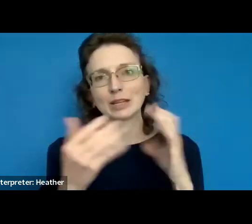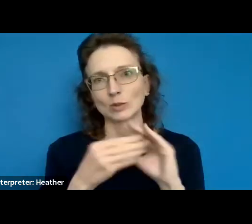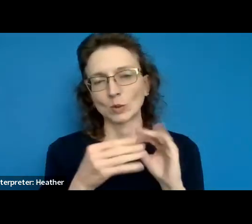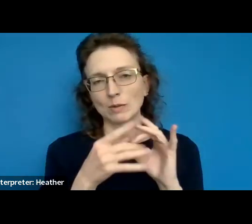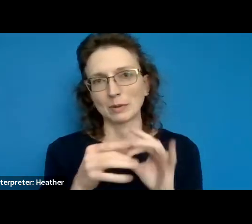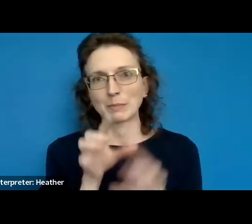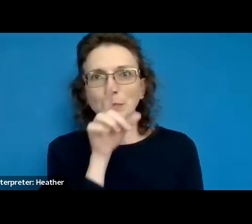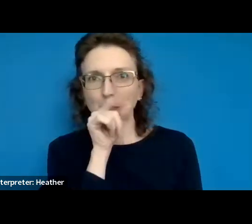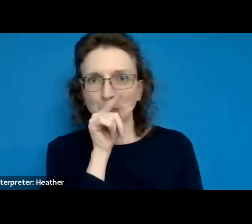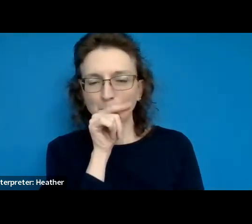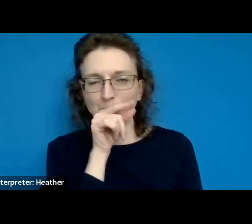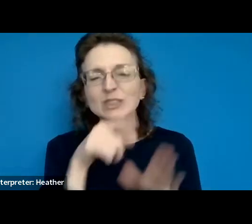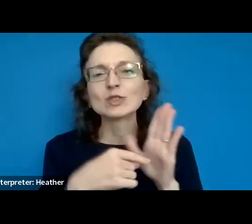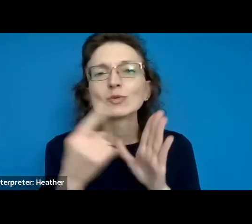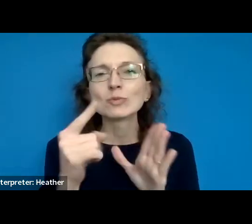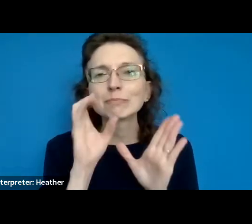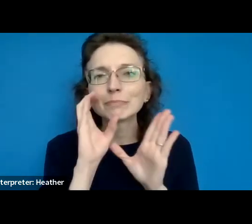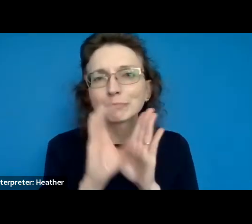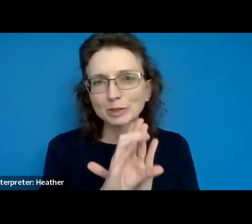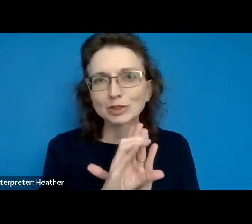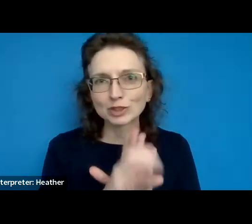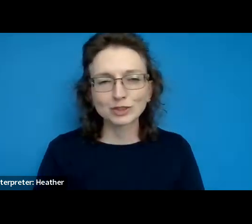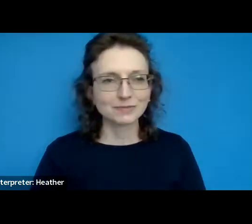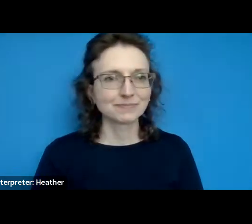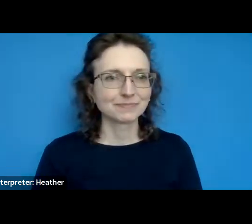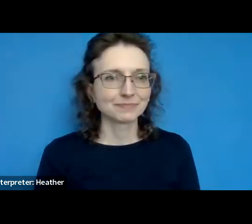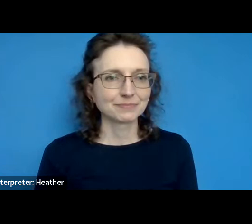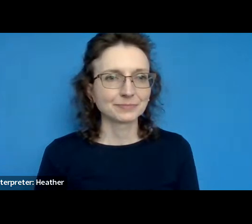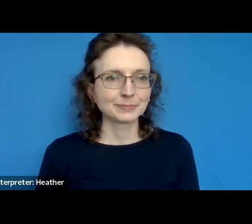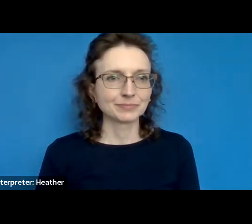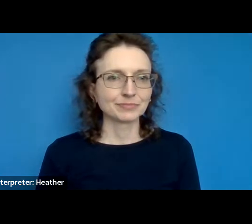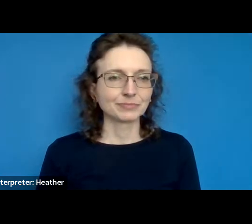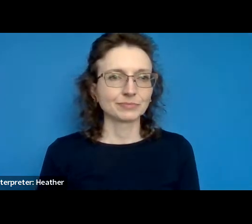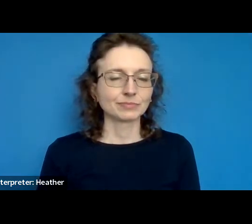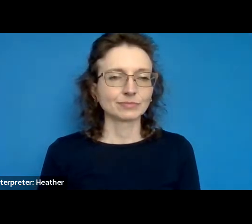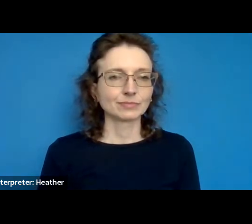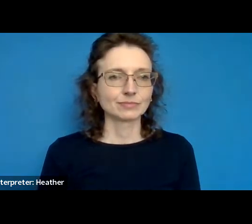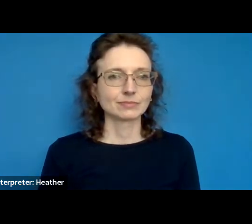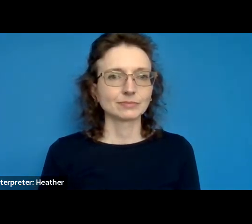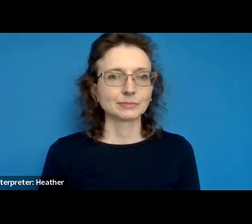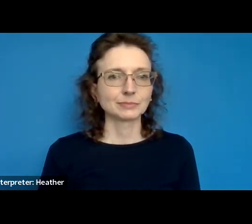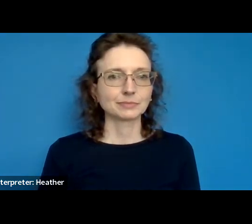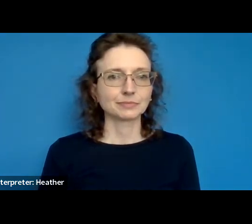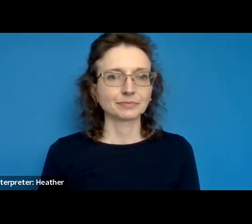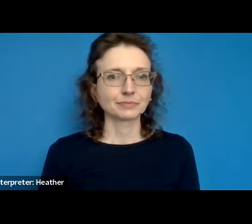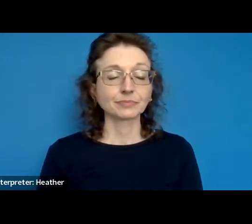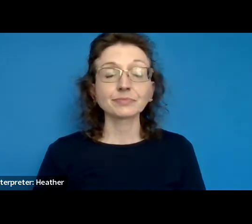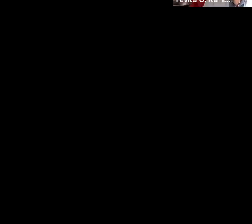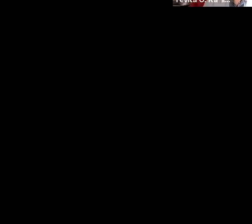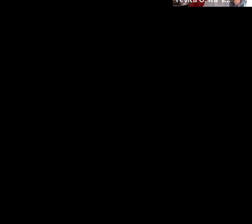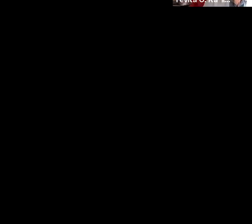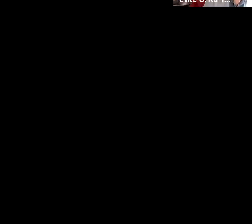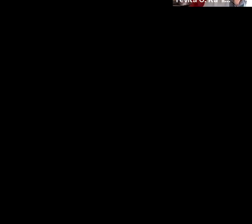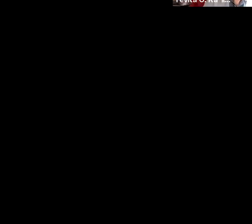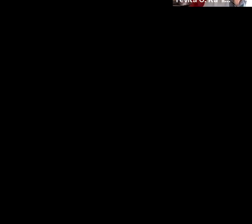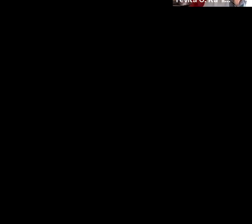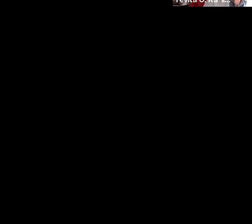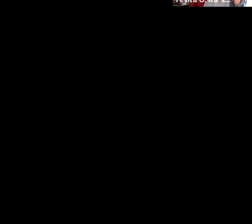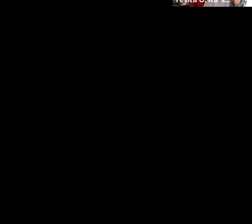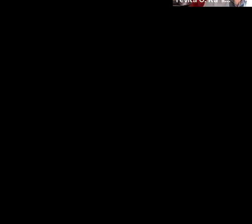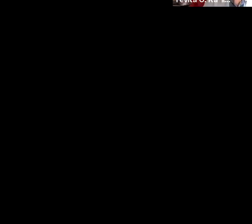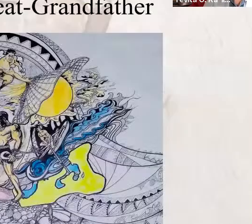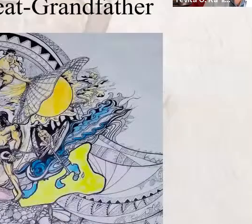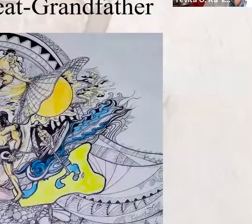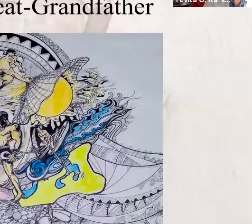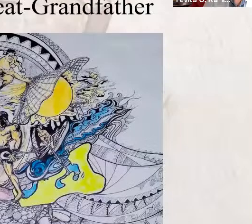show you one picture of that. Here we go. Just to first, I'll show you the Maui picture, and then we'll